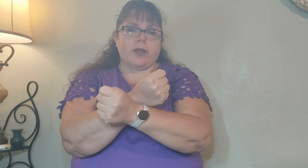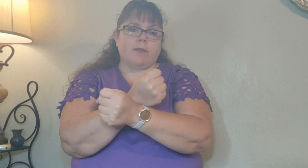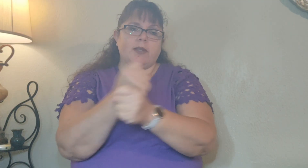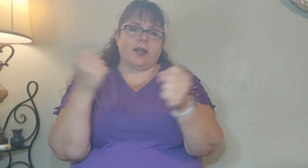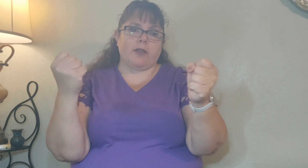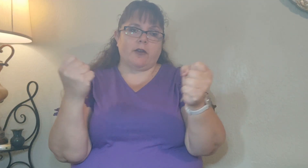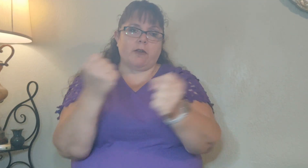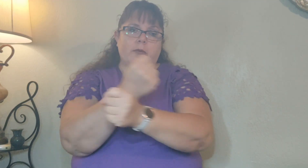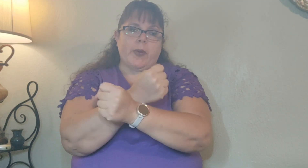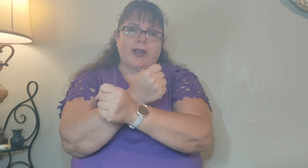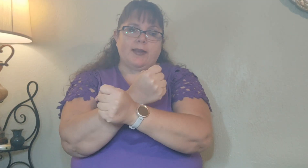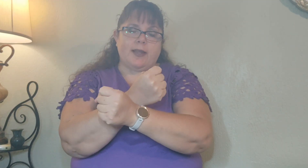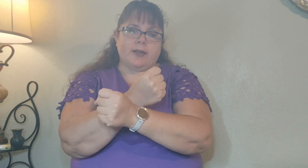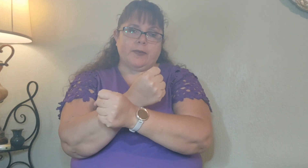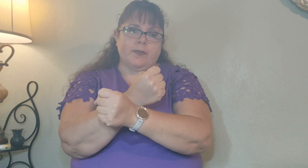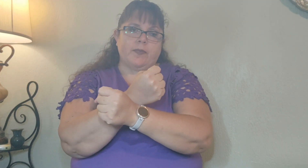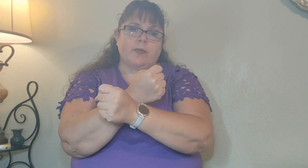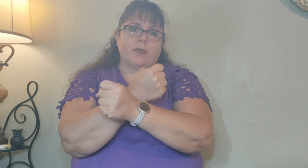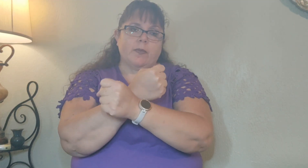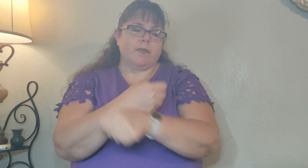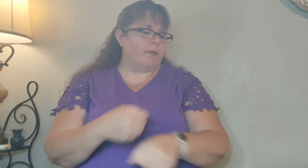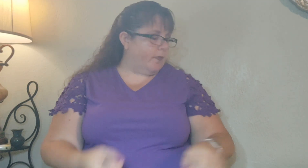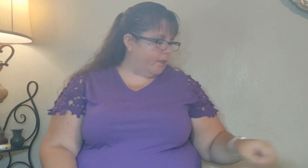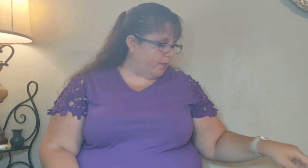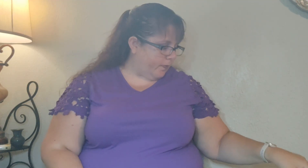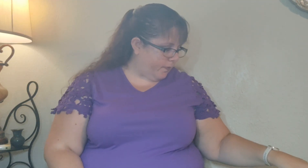them together. You're binding.